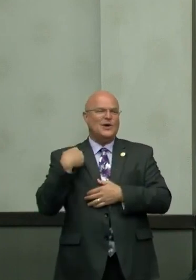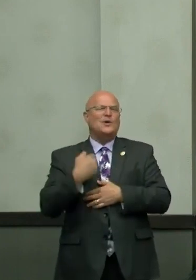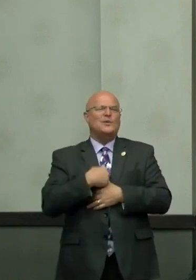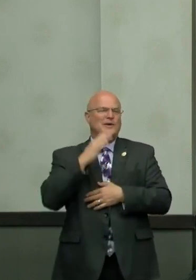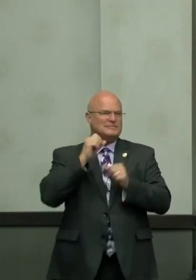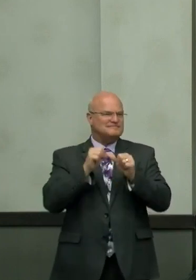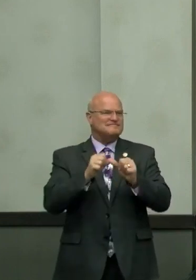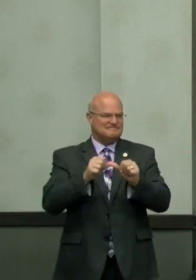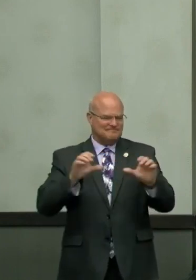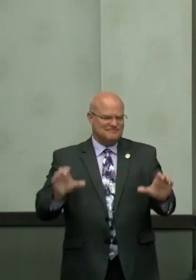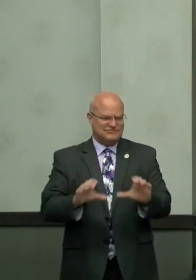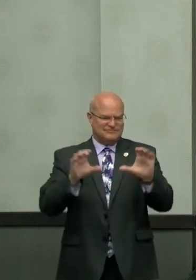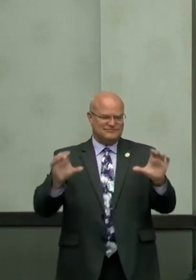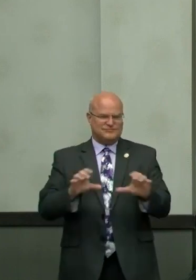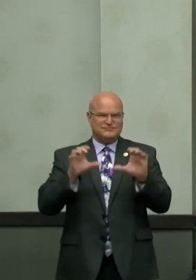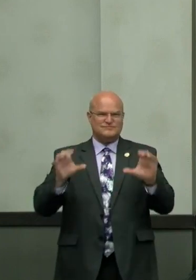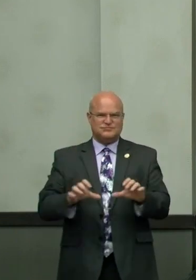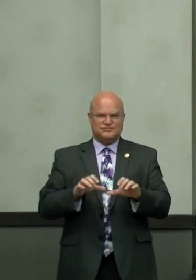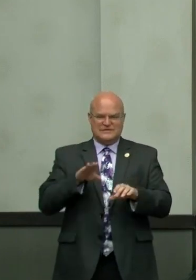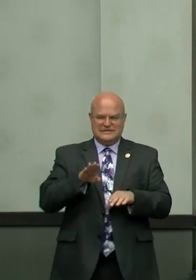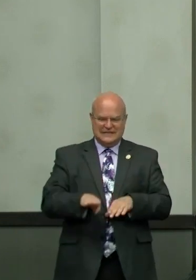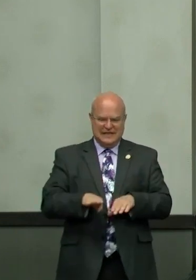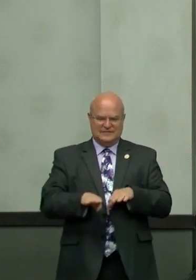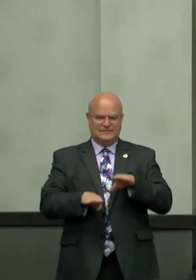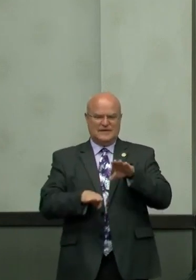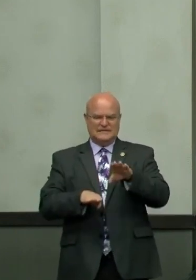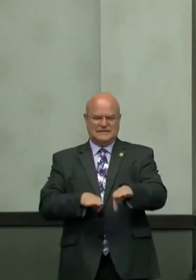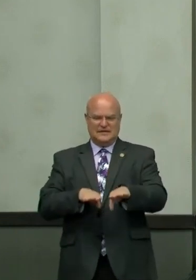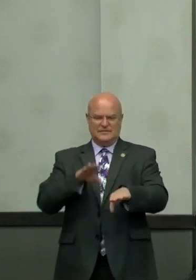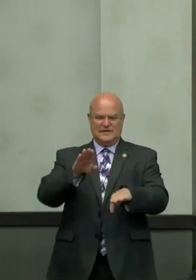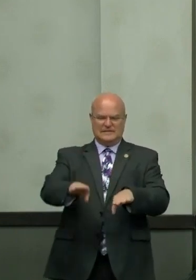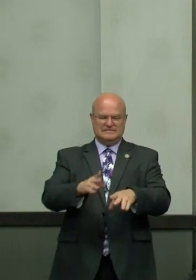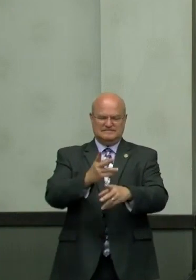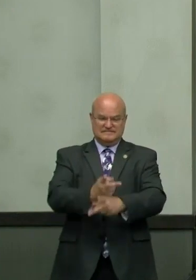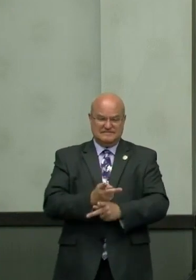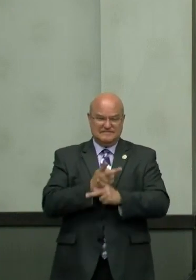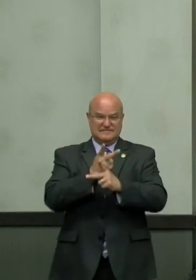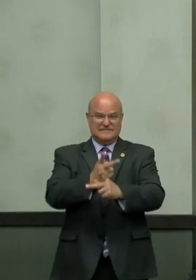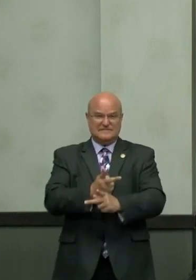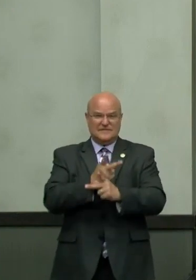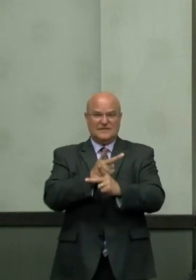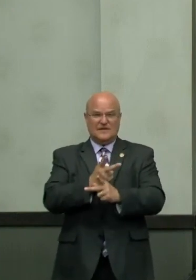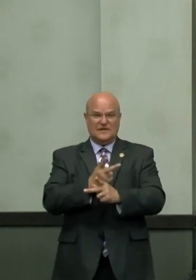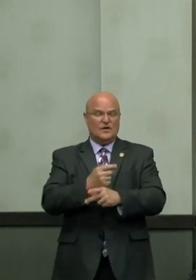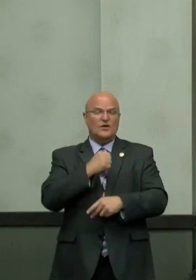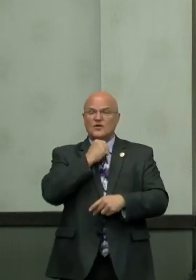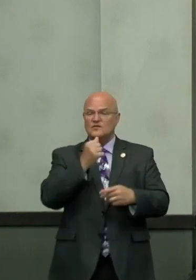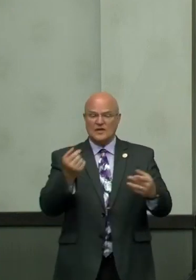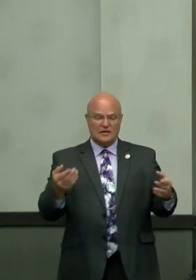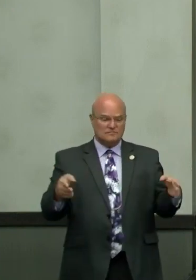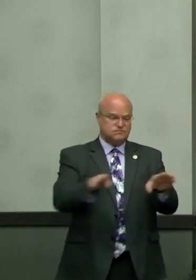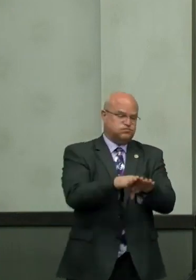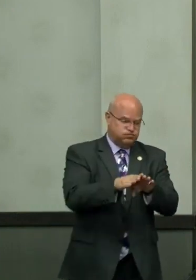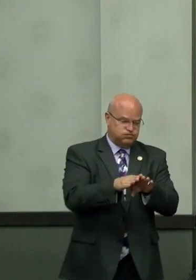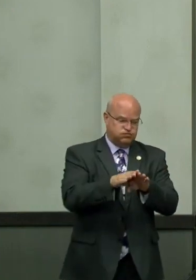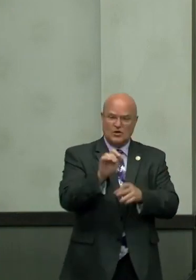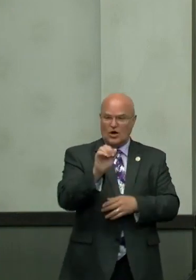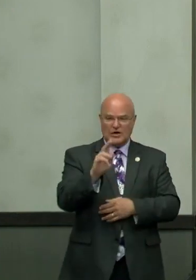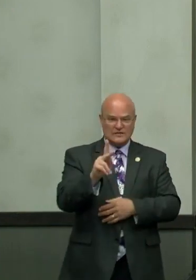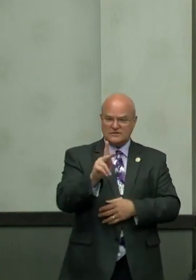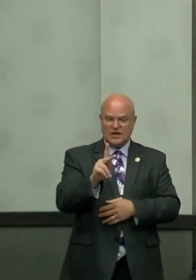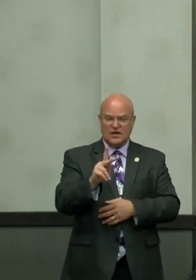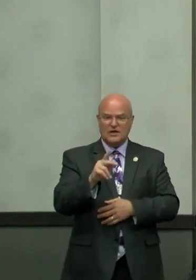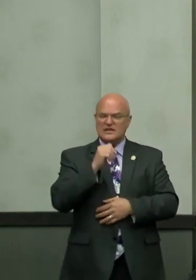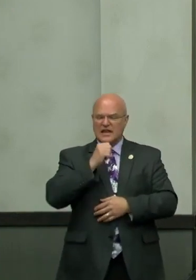going to continue to do that step by step, carefully, as we haven't shut down our economy in Arkansas. We didn't